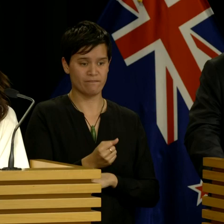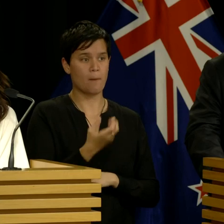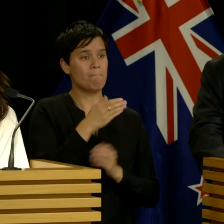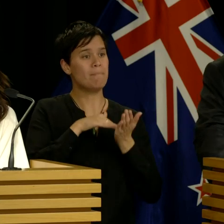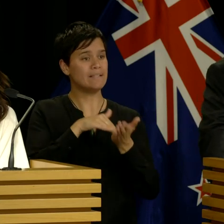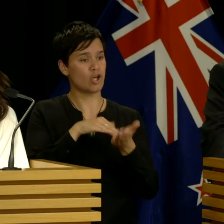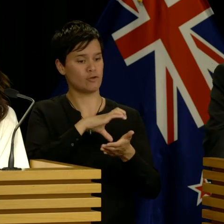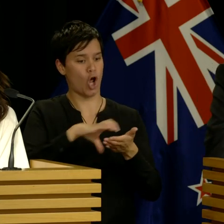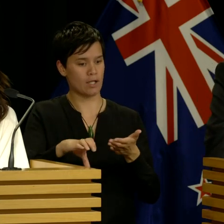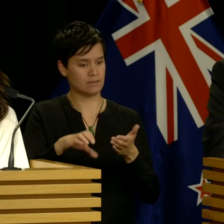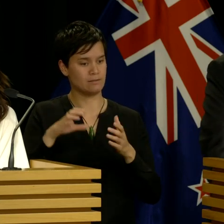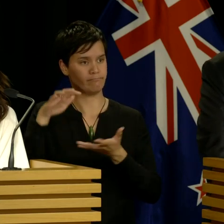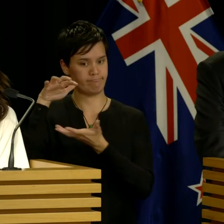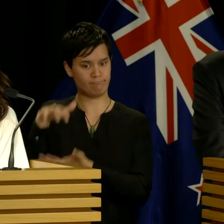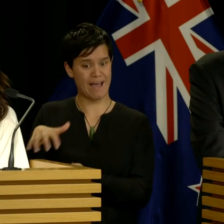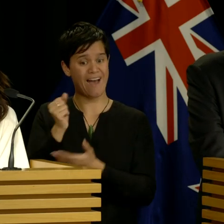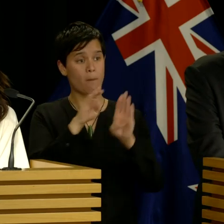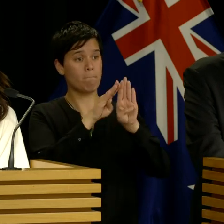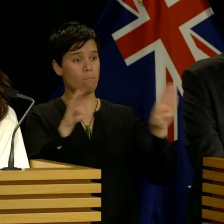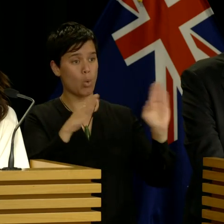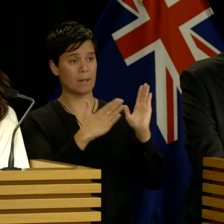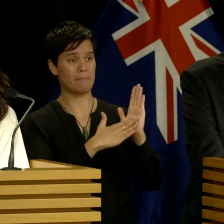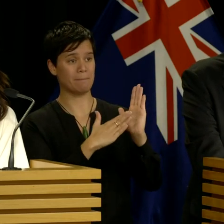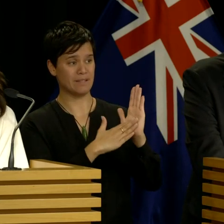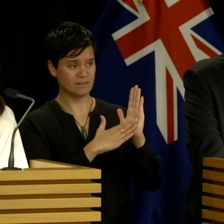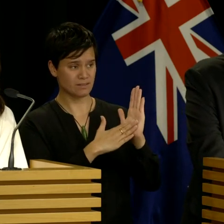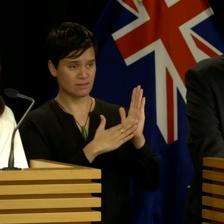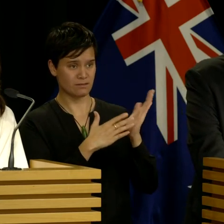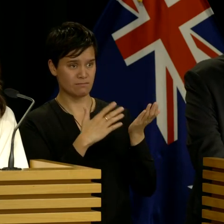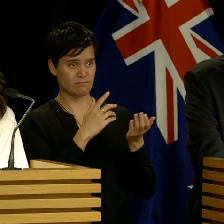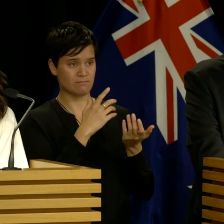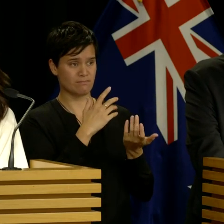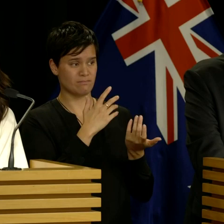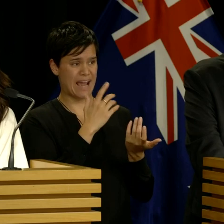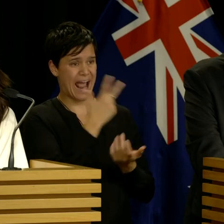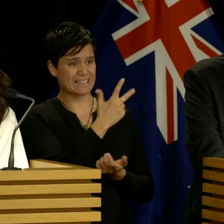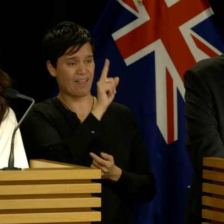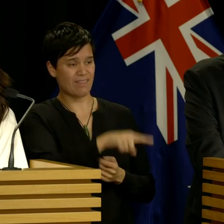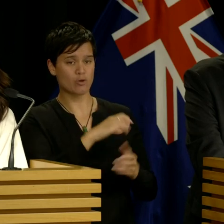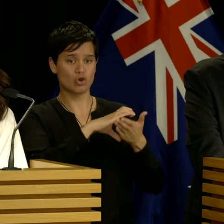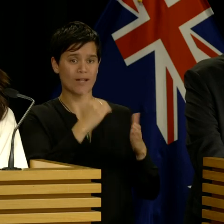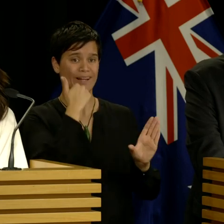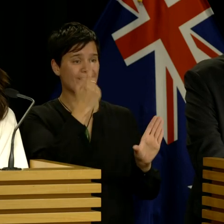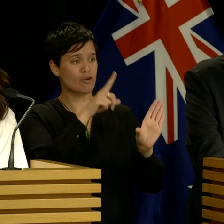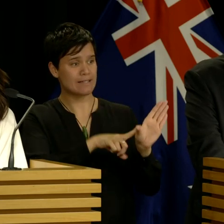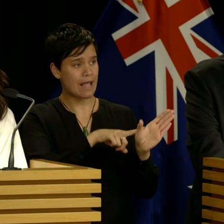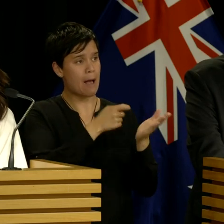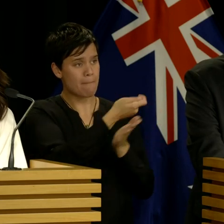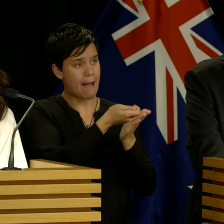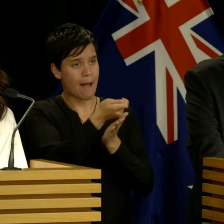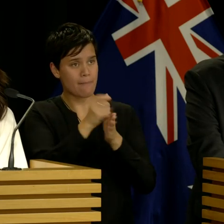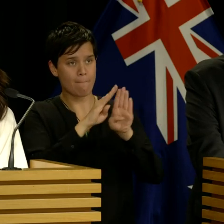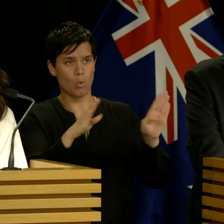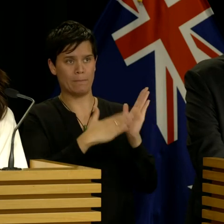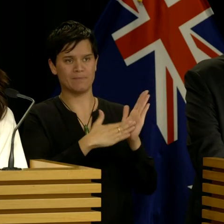four board members that have been getting $18,000 a year to effectively do nothing. I wouldn't mind getting a little bit more detail from our officials on that, because I'm sure